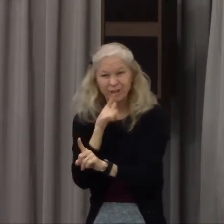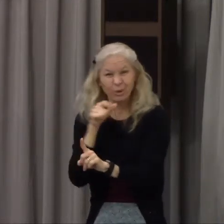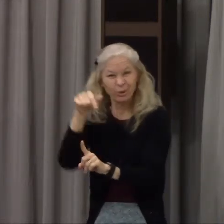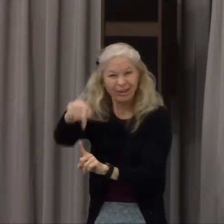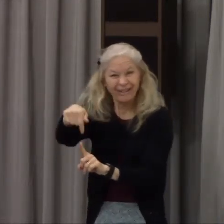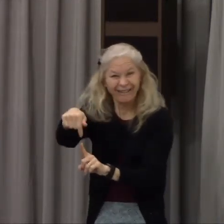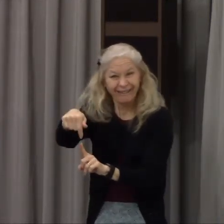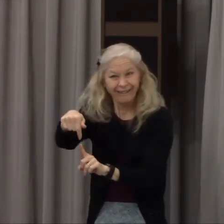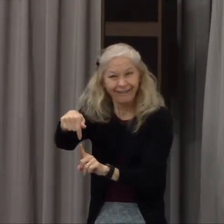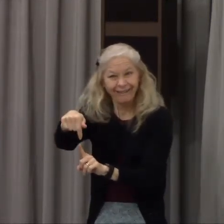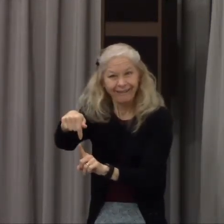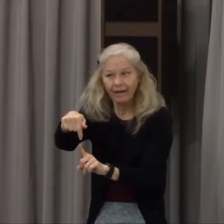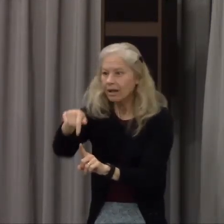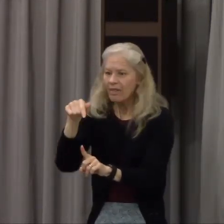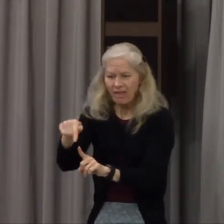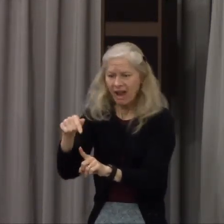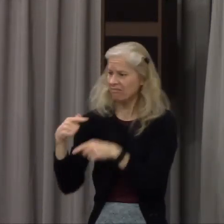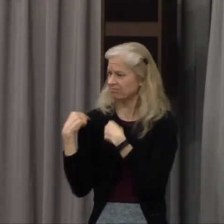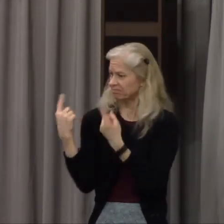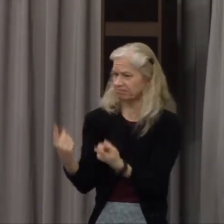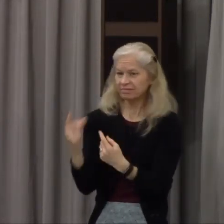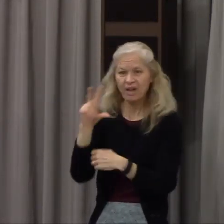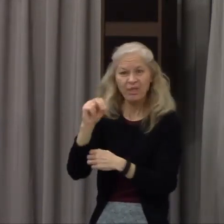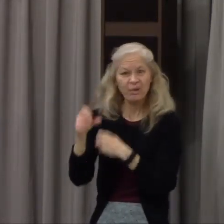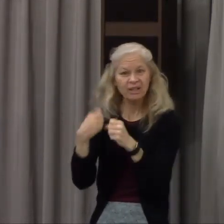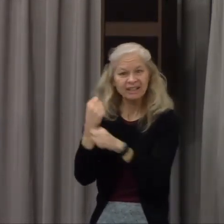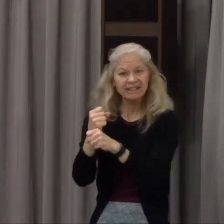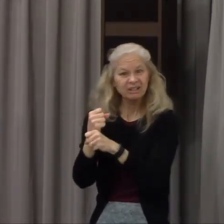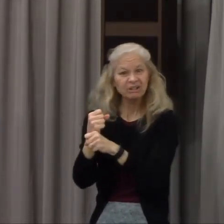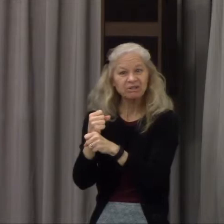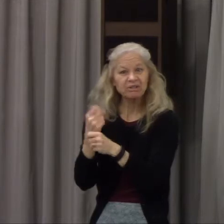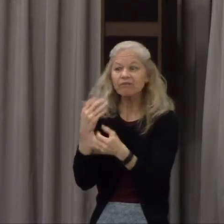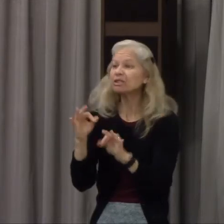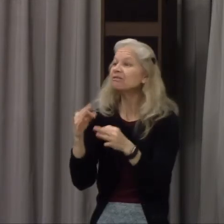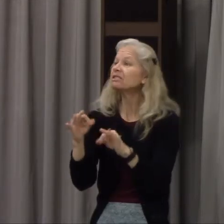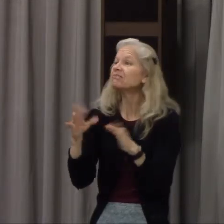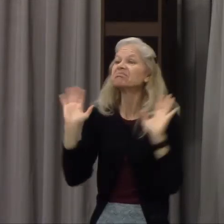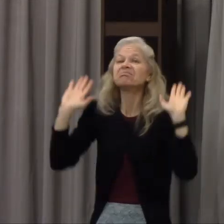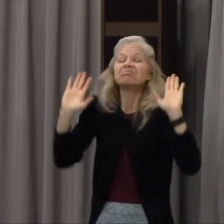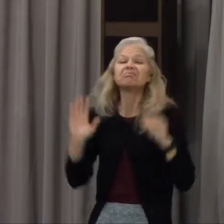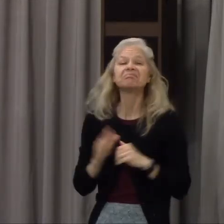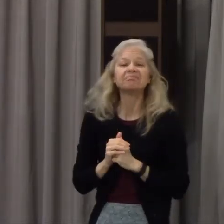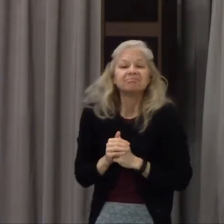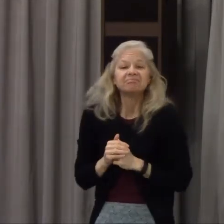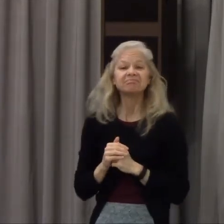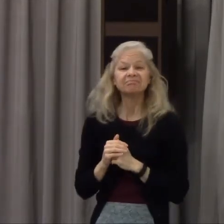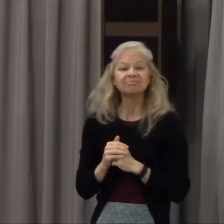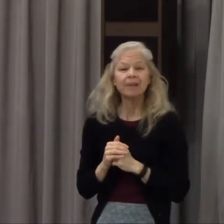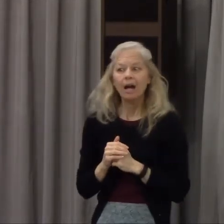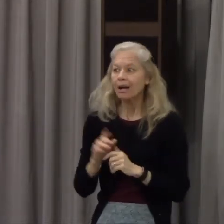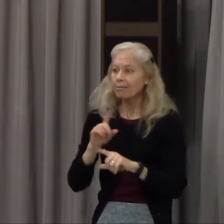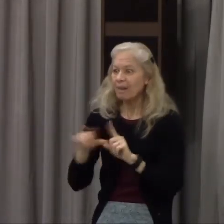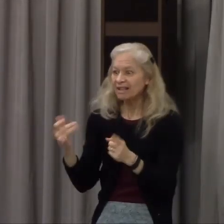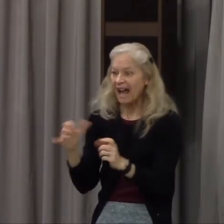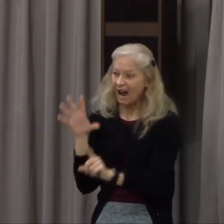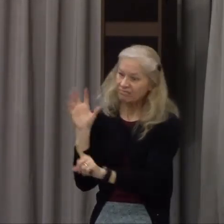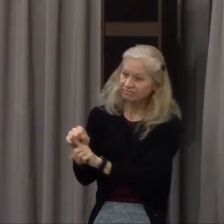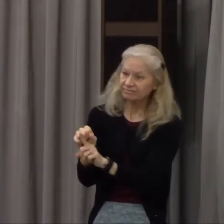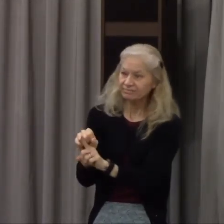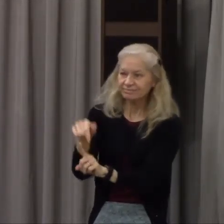what? Sometimes they don't. And they have to go back to it. Everybody's 99.9% sure he